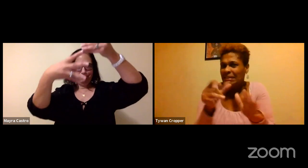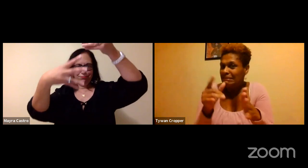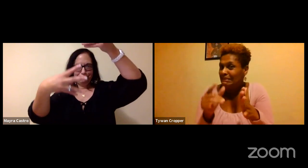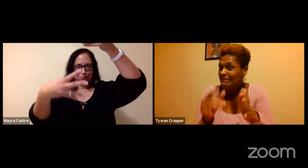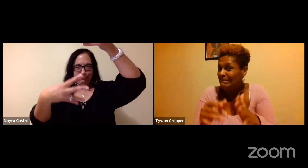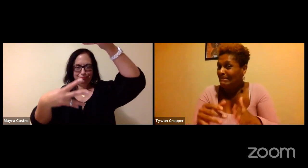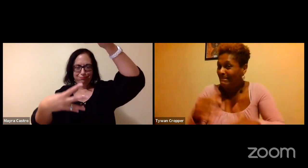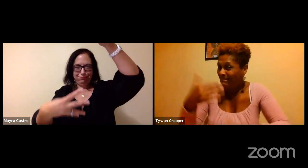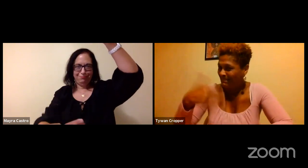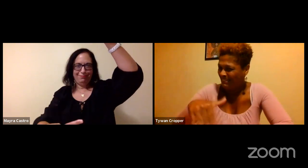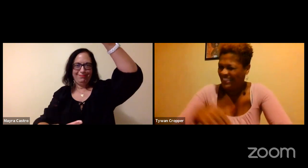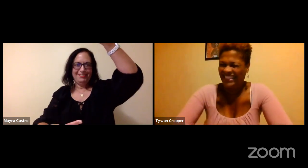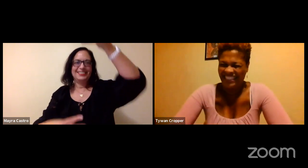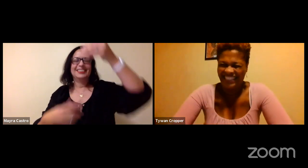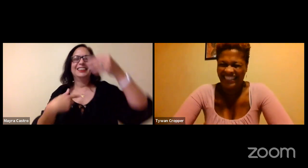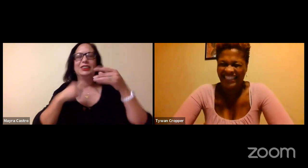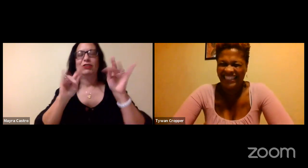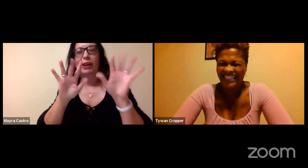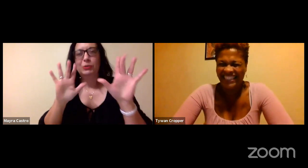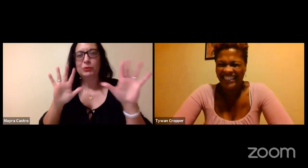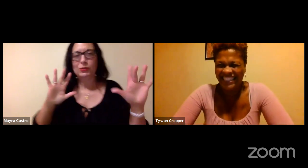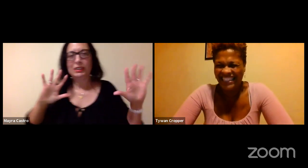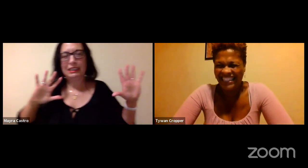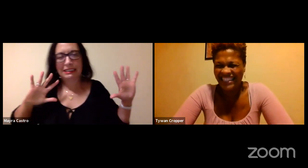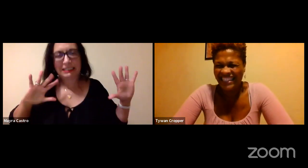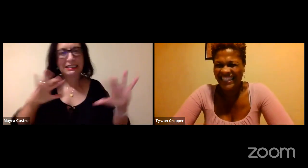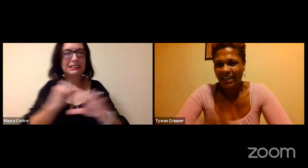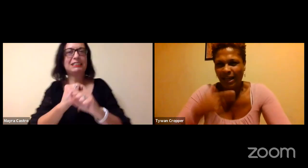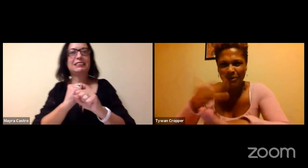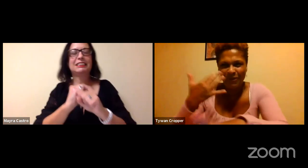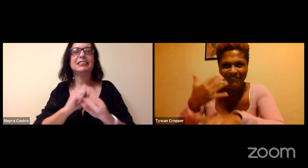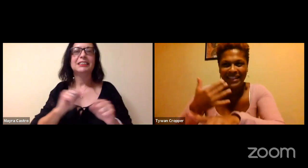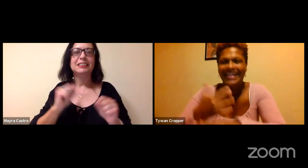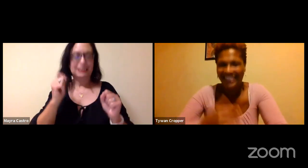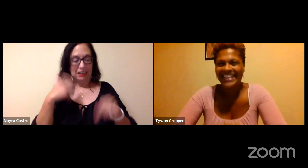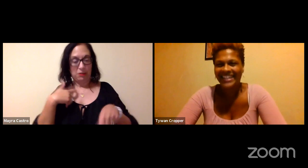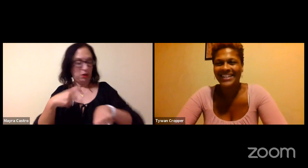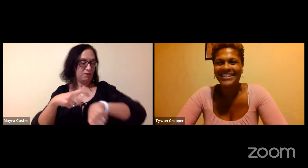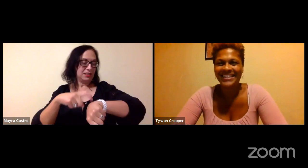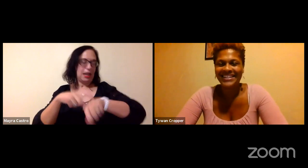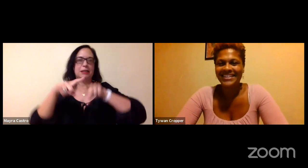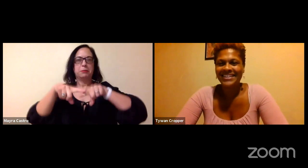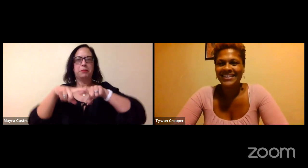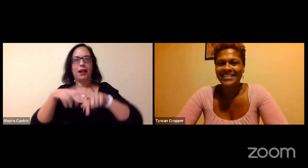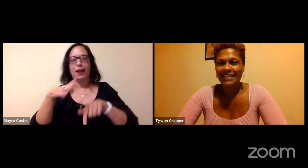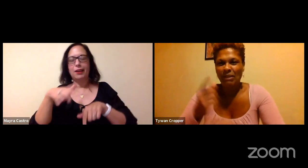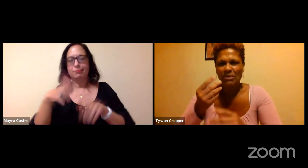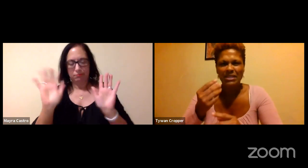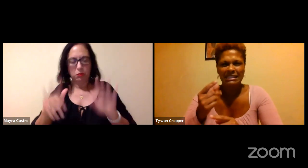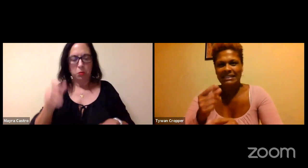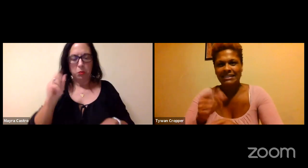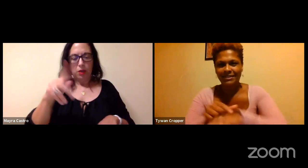of for being a community activist? Wow, that's a long list.